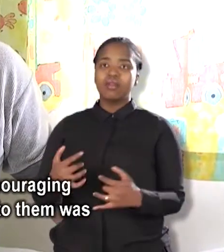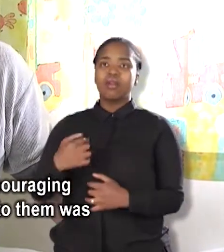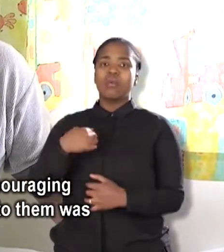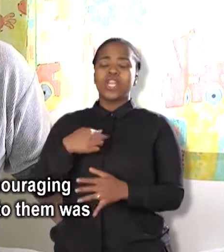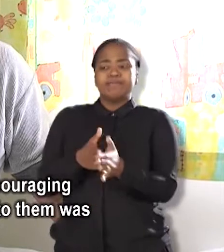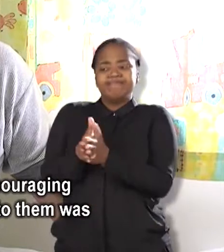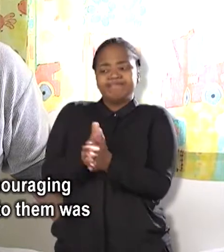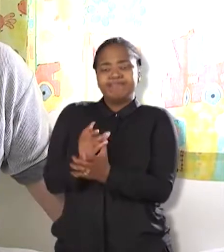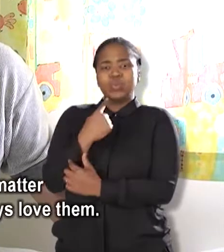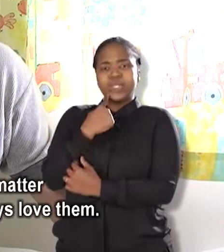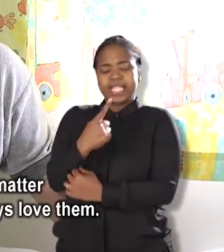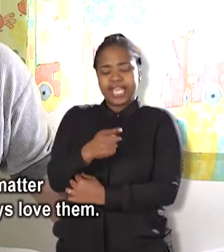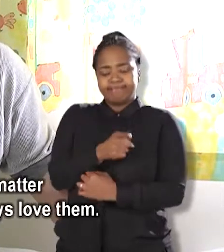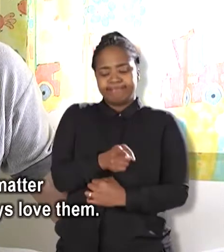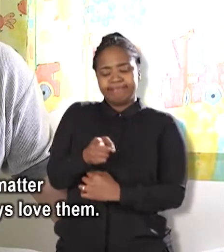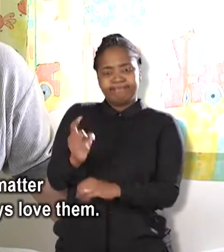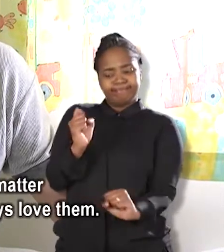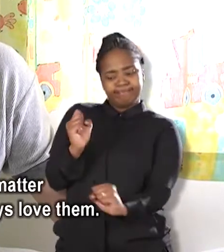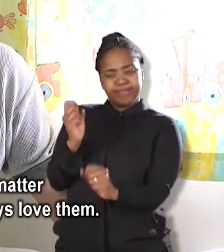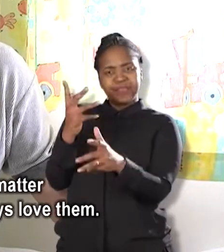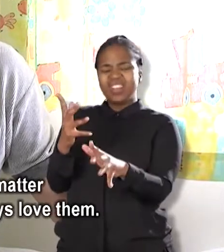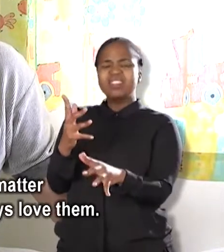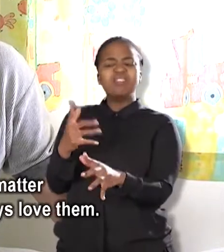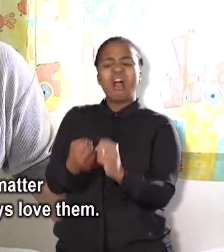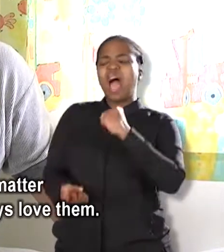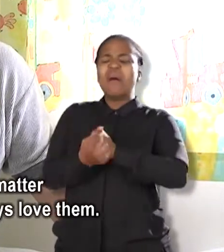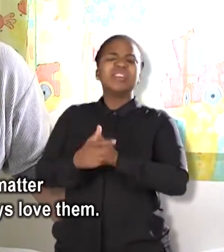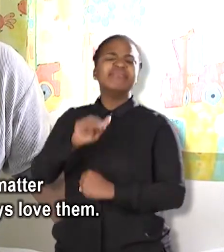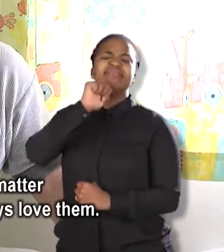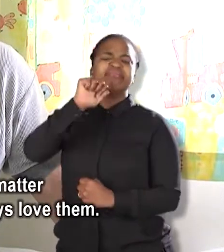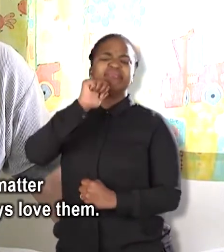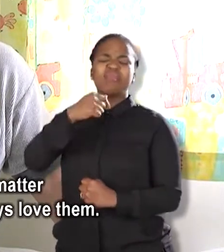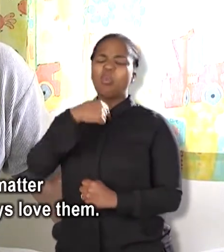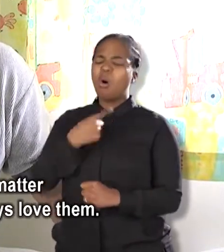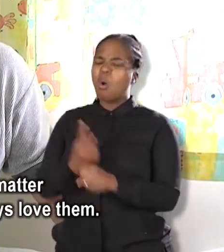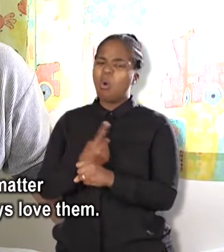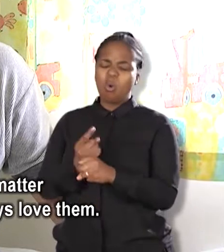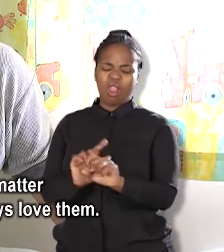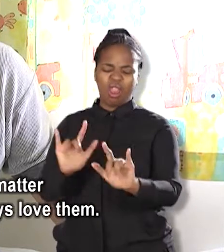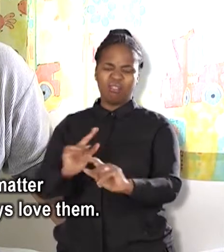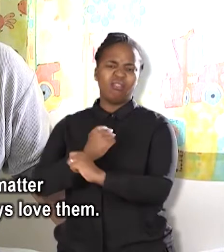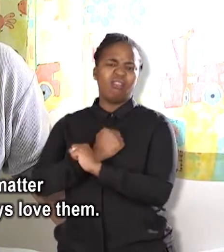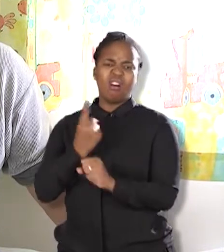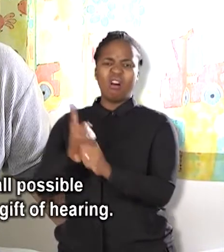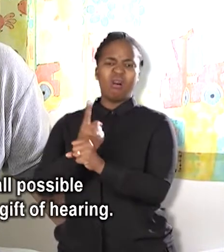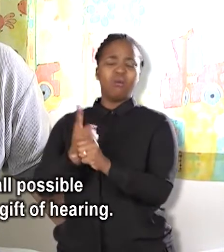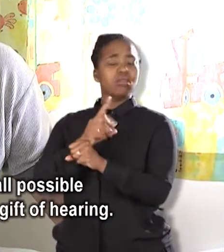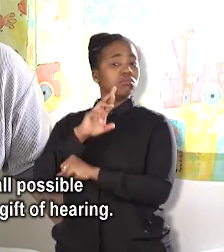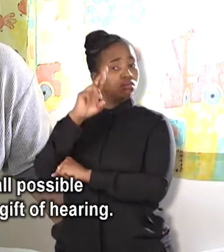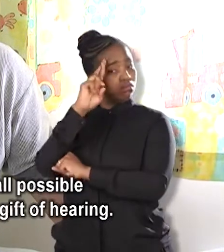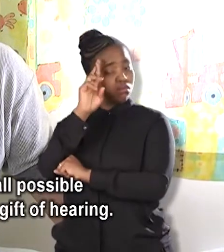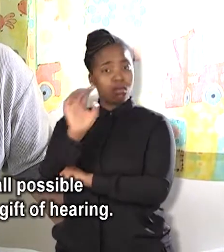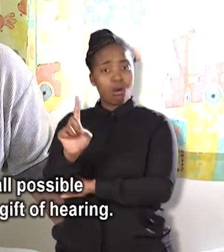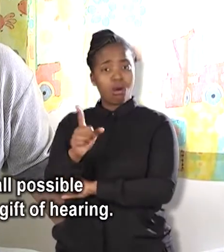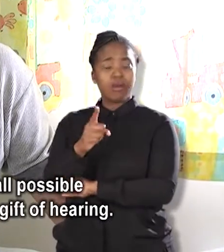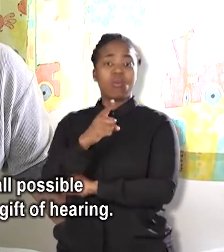them was, doesn't matter what happened, we always love you, and that you must remember that it's because through the